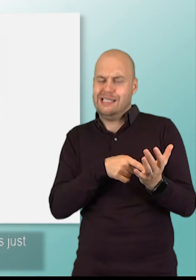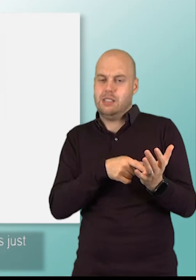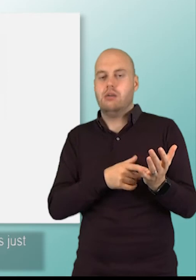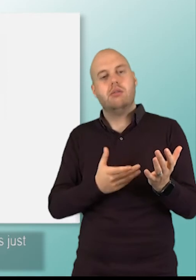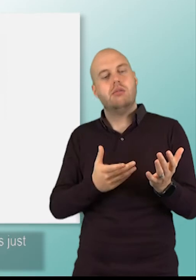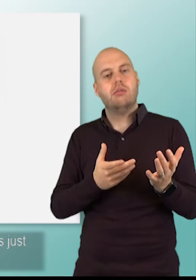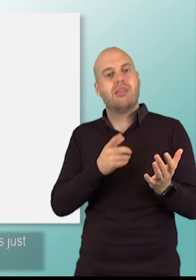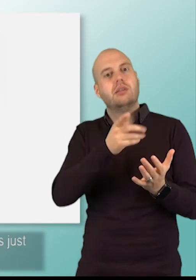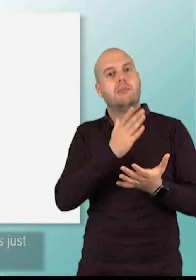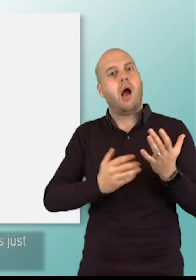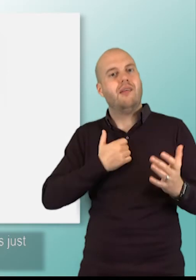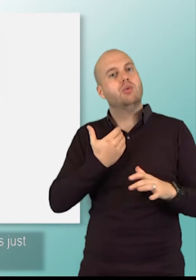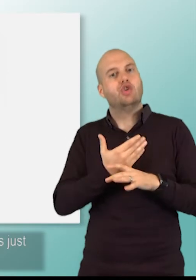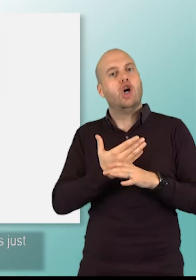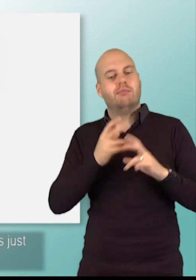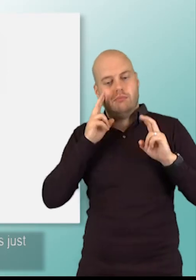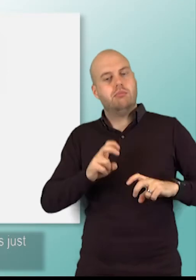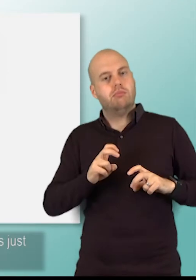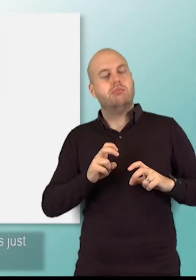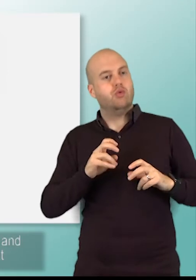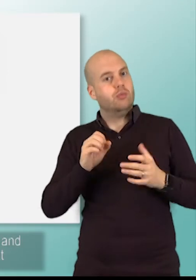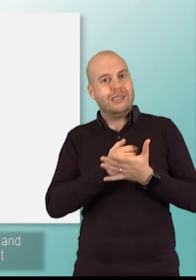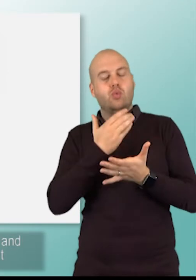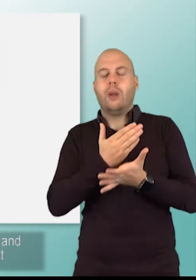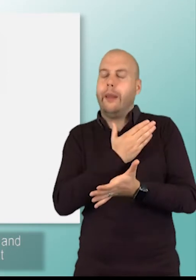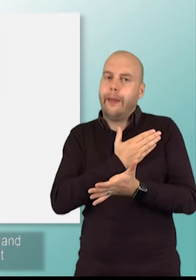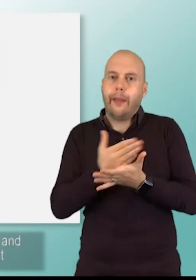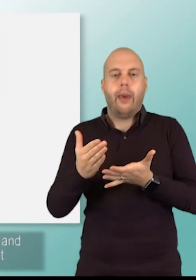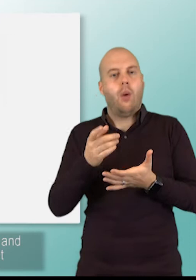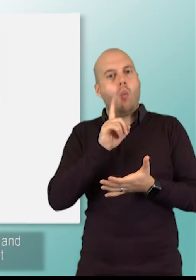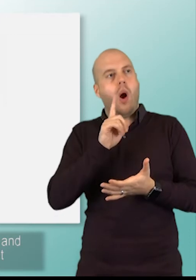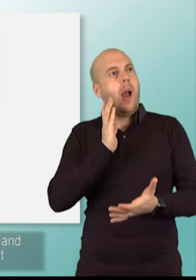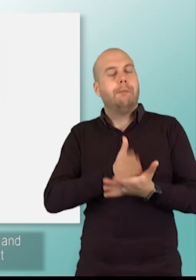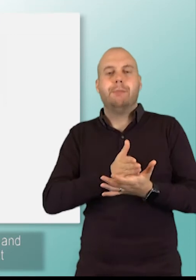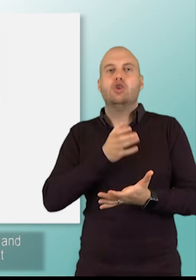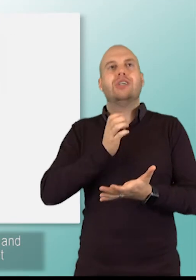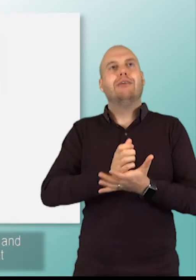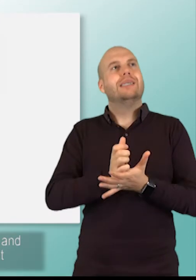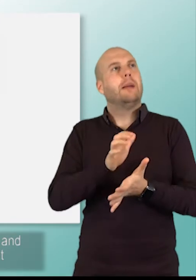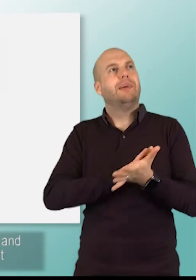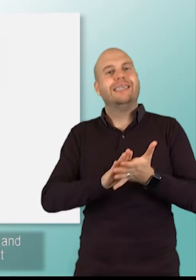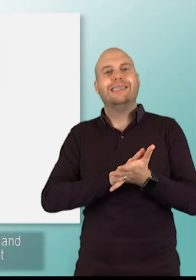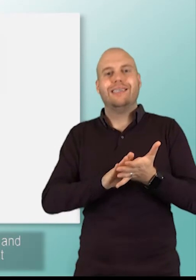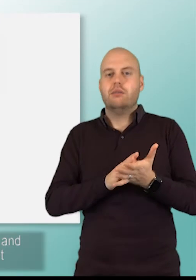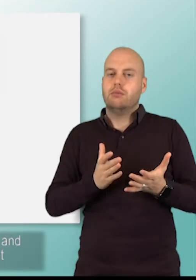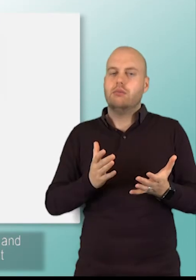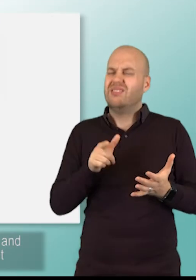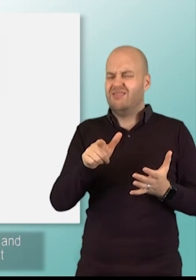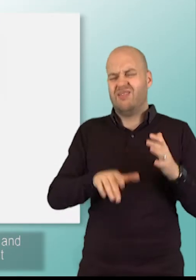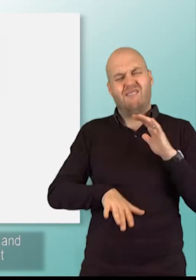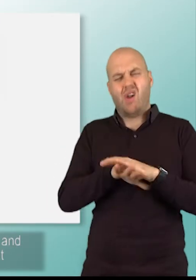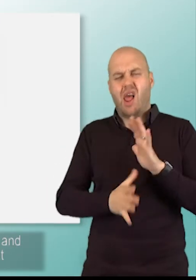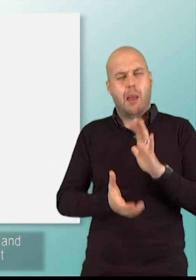is just to make sure that people's perception of what is a legitimate charity these days is fully up to date and